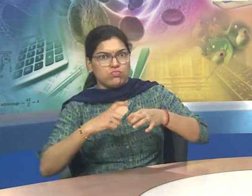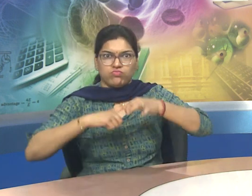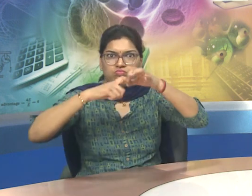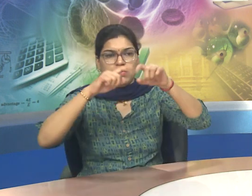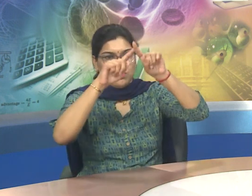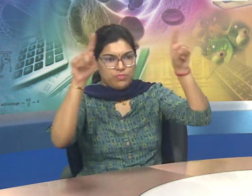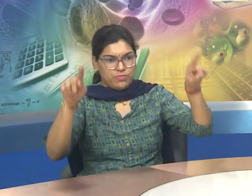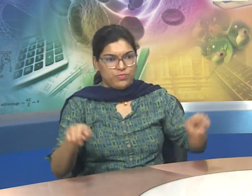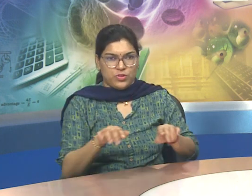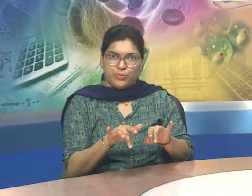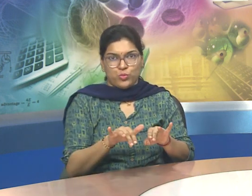And the second one